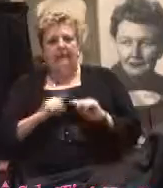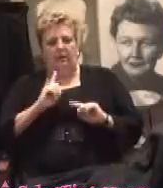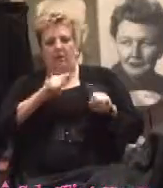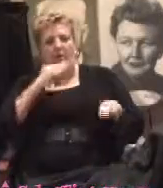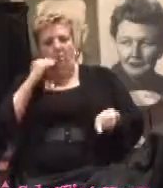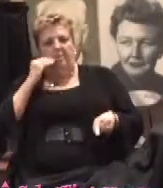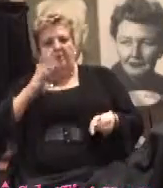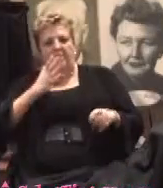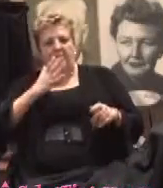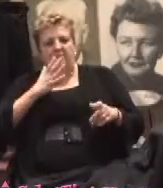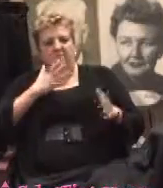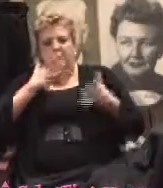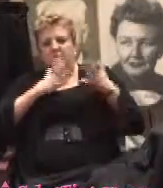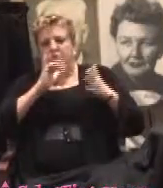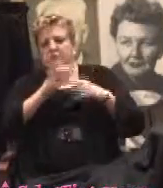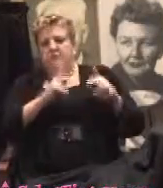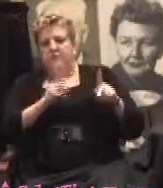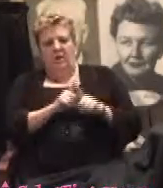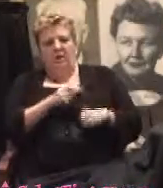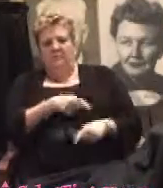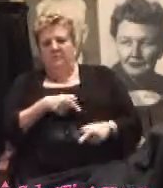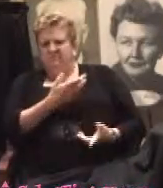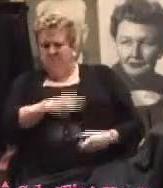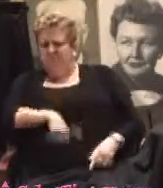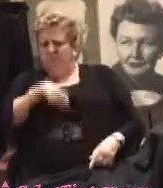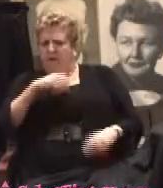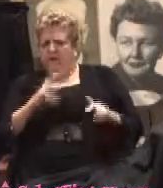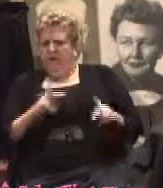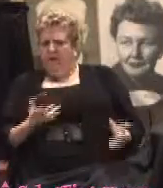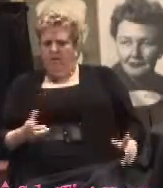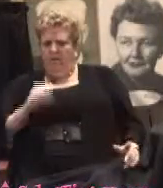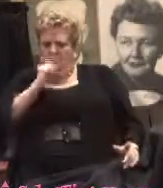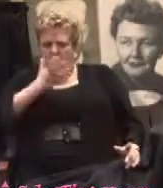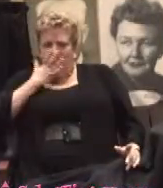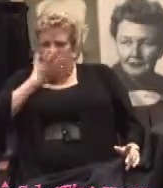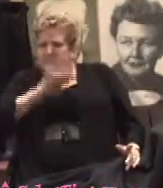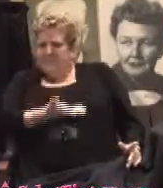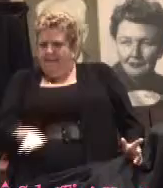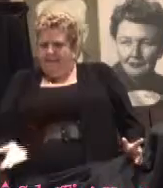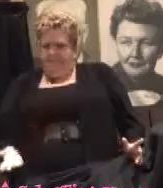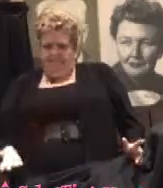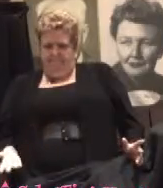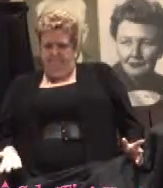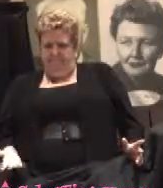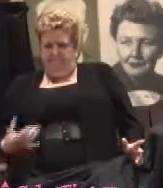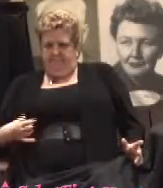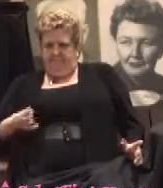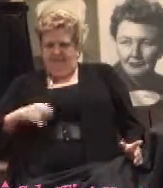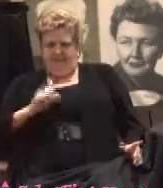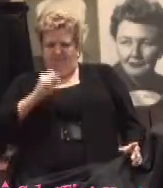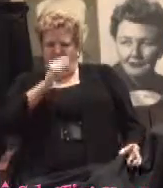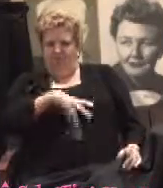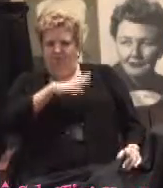like that. They have dignity. I'm not going to embarrass them in the neighborhood by being dropped off on their porch and moving in at